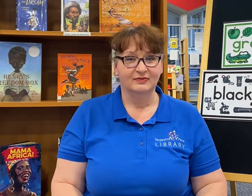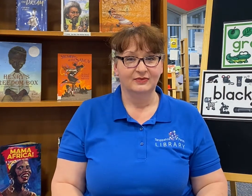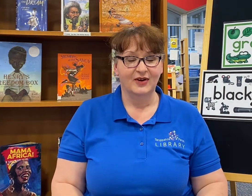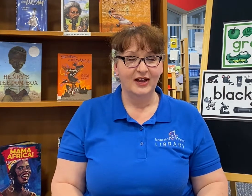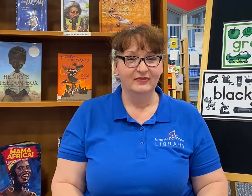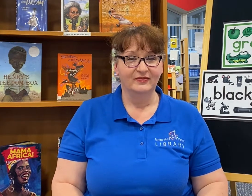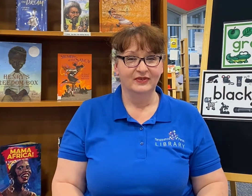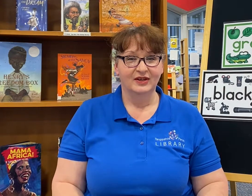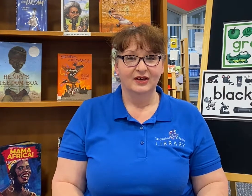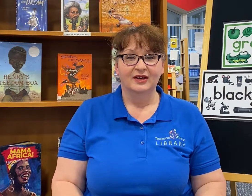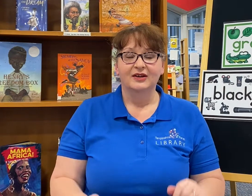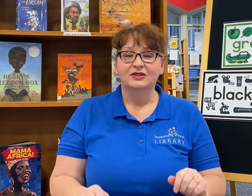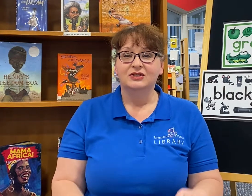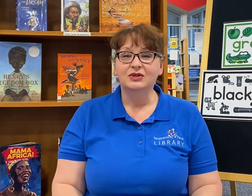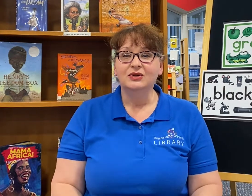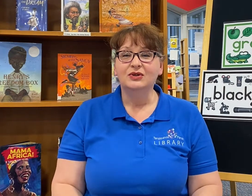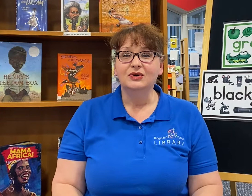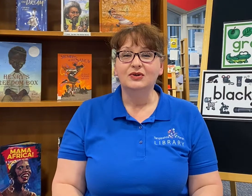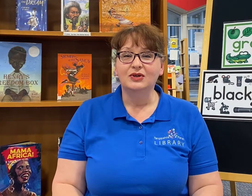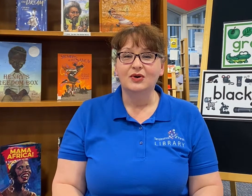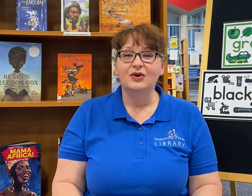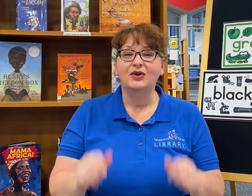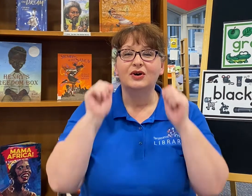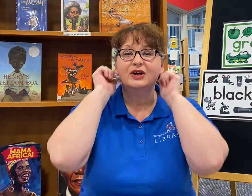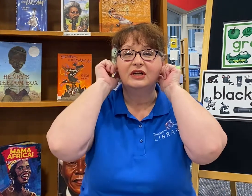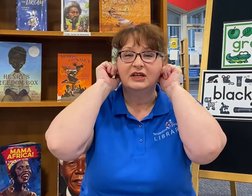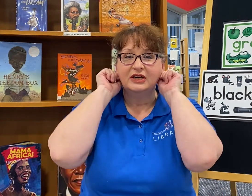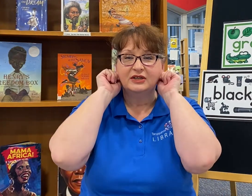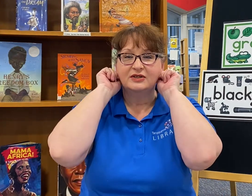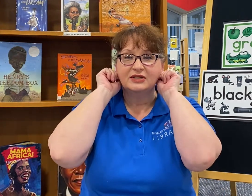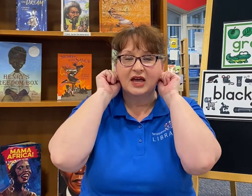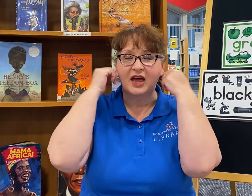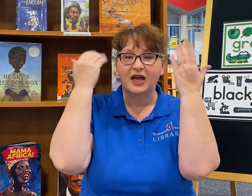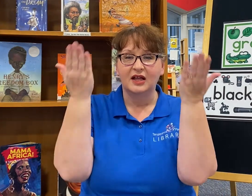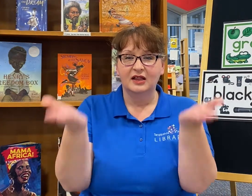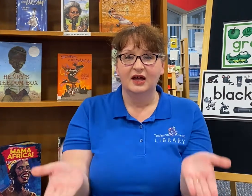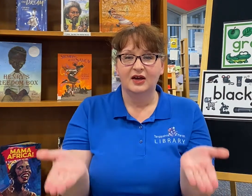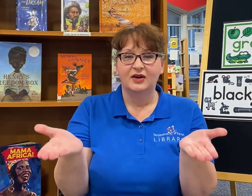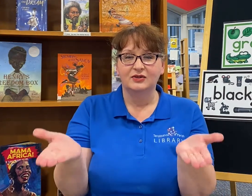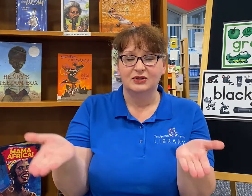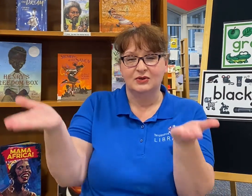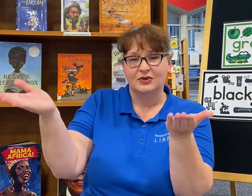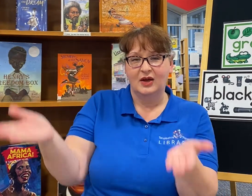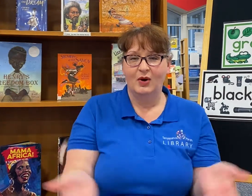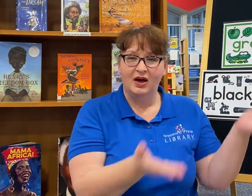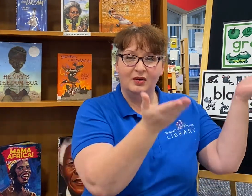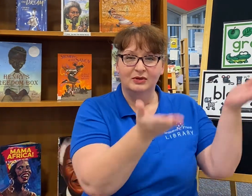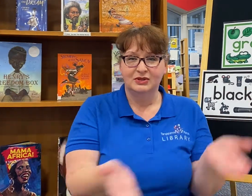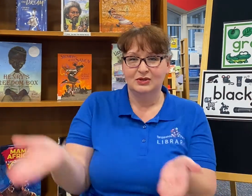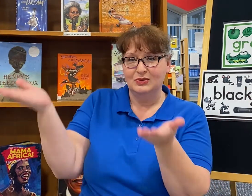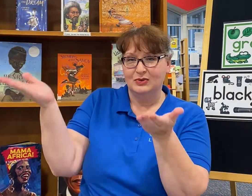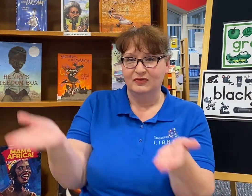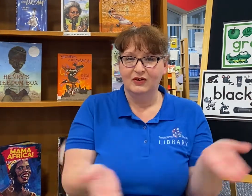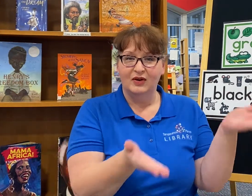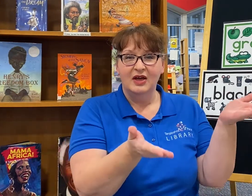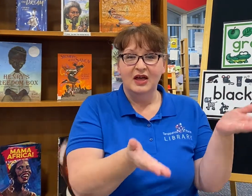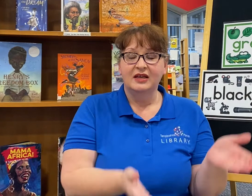Ready? Do your ears hang low? Do they wobble to and fro? Can